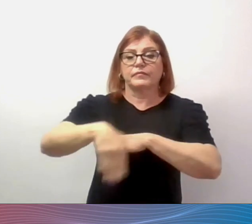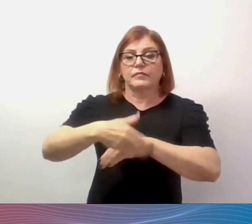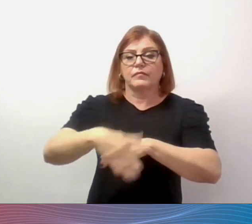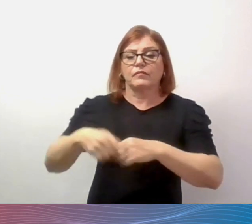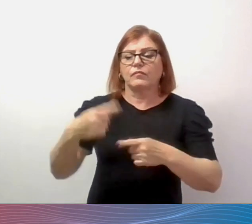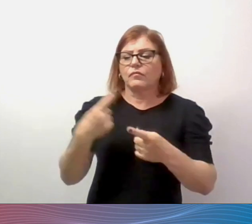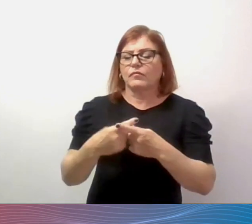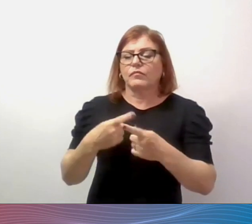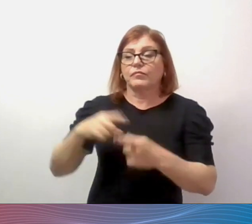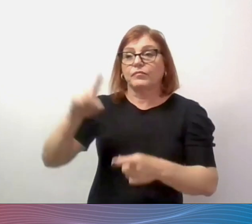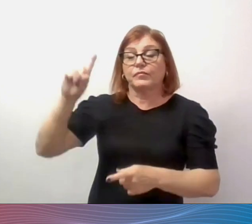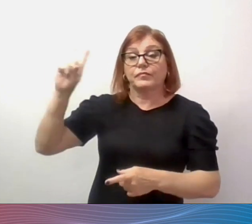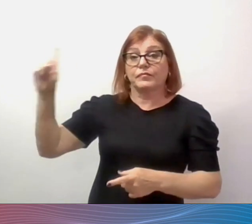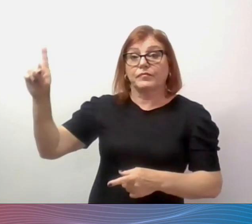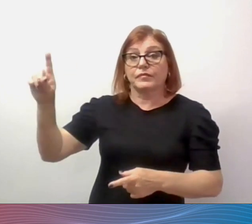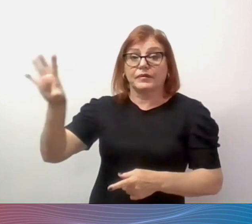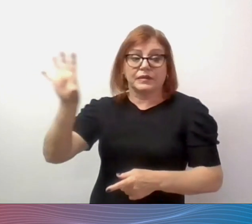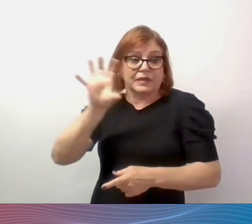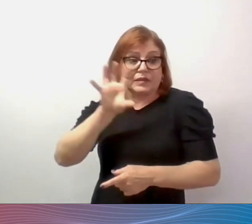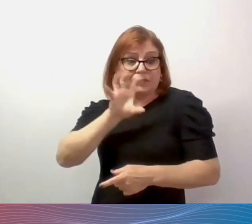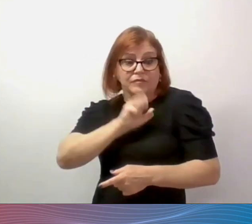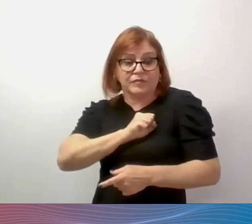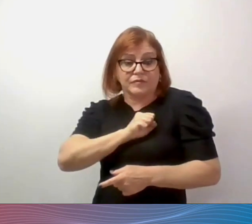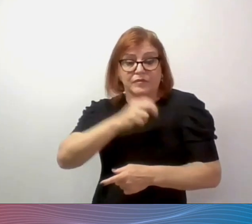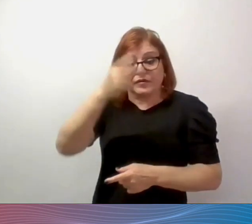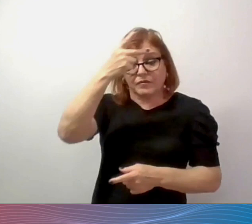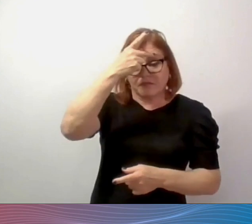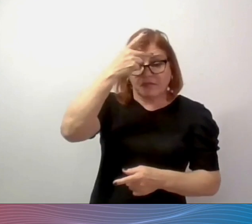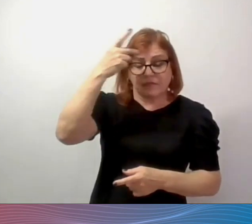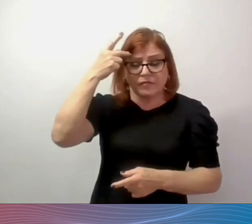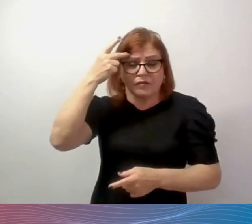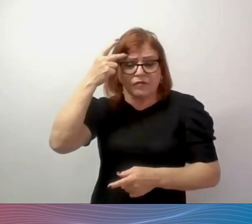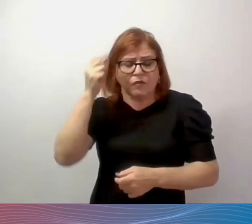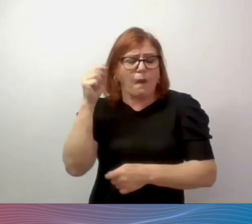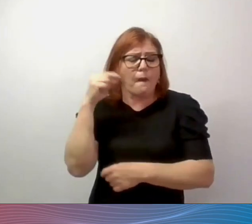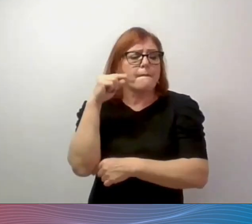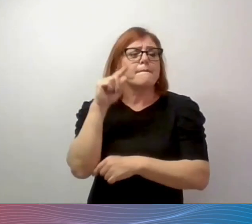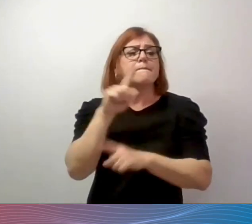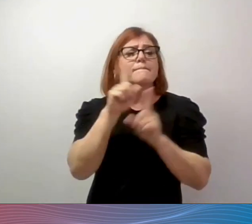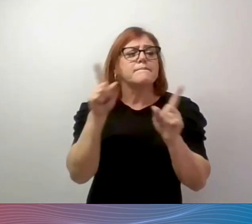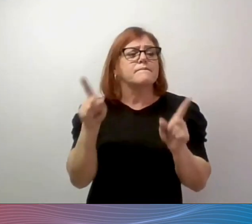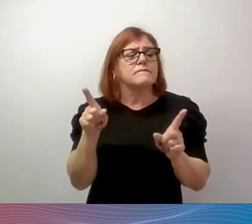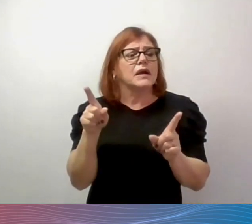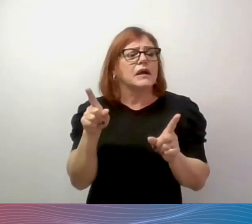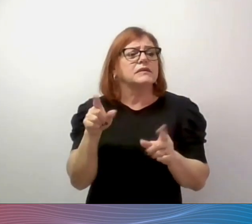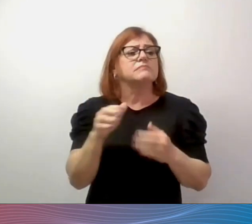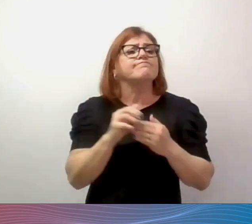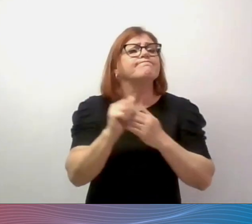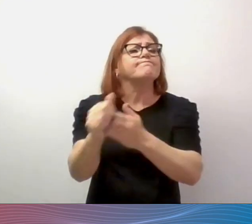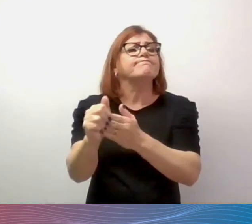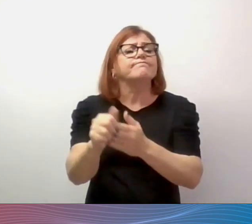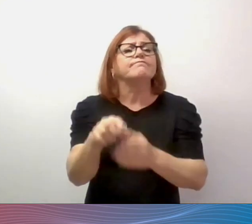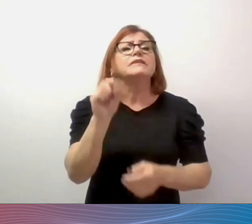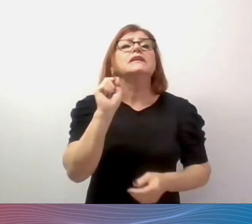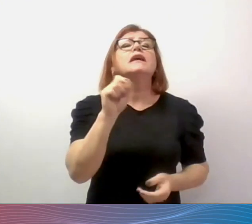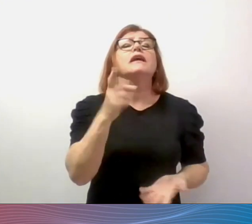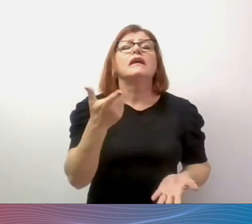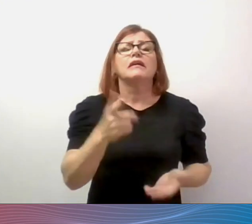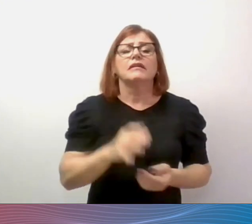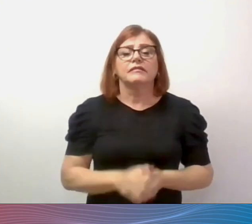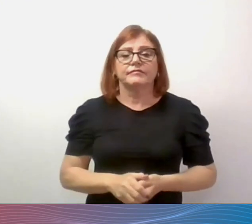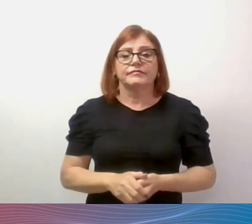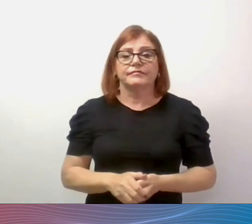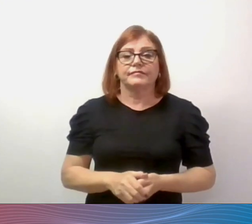person. Mas ele não tinha quem enviar. But he had no one to send. Agora ele encheu você da graça. But now he filled with you with